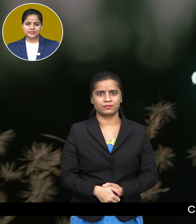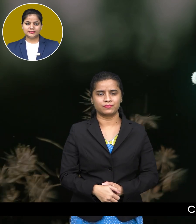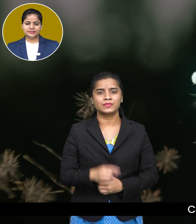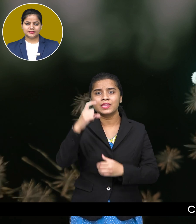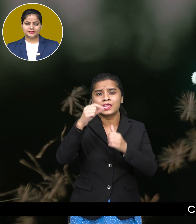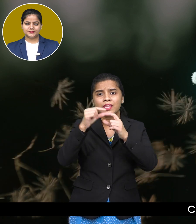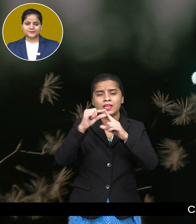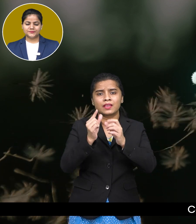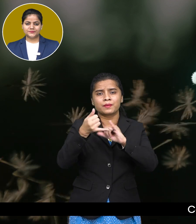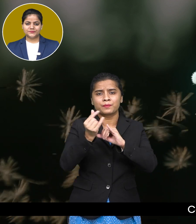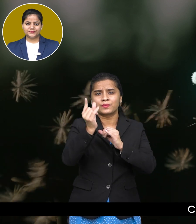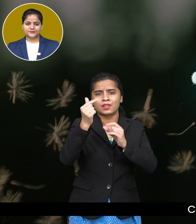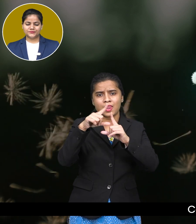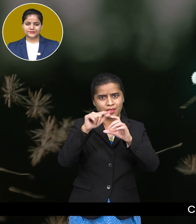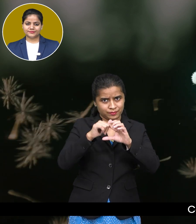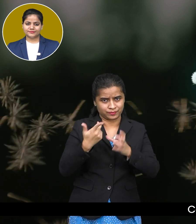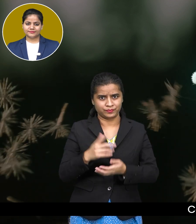capsule,